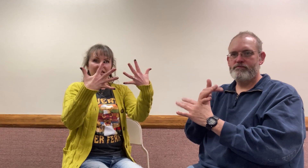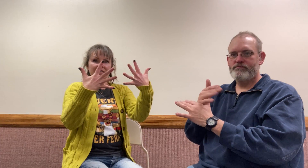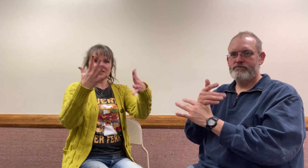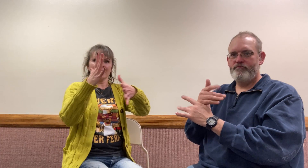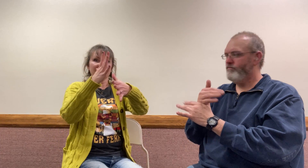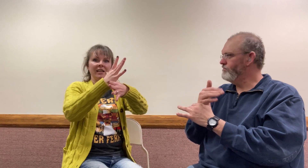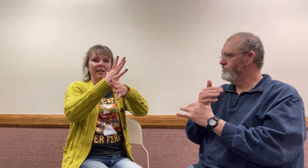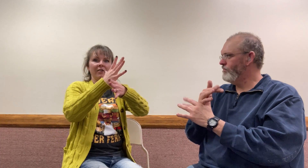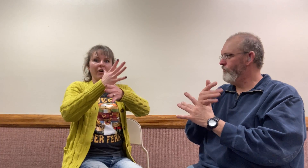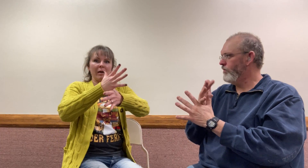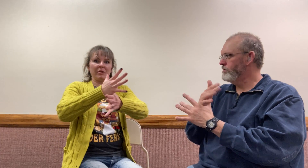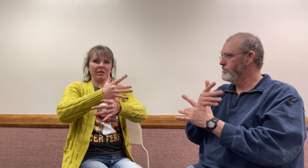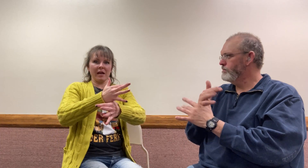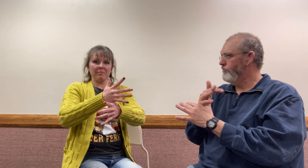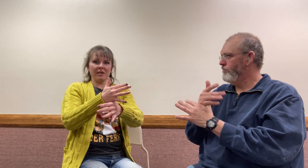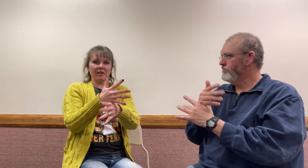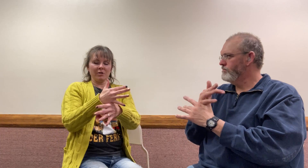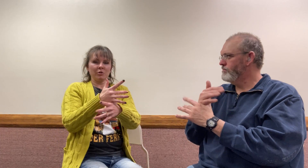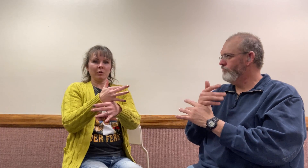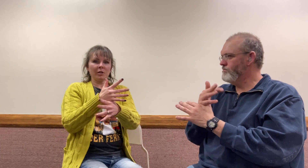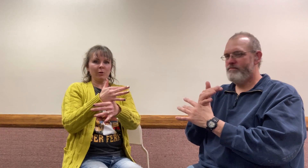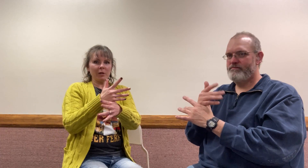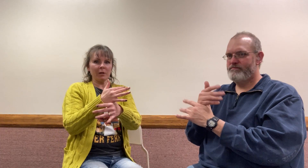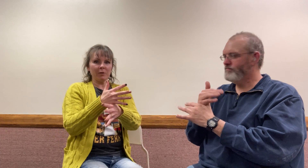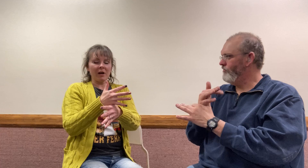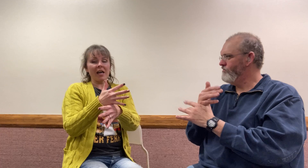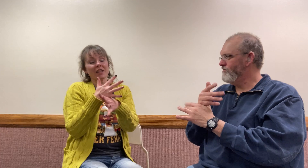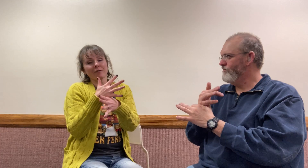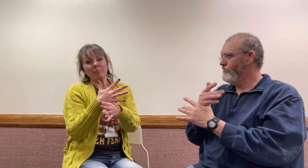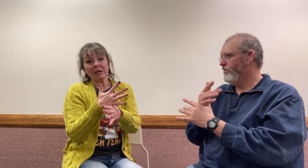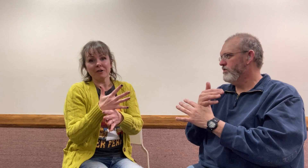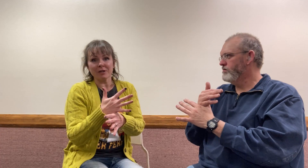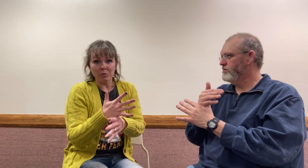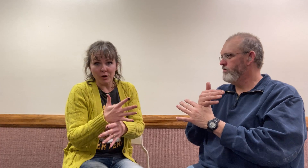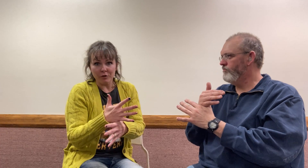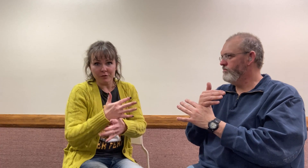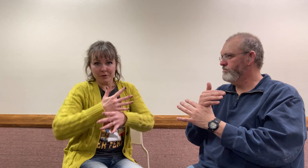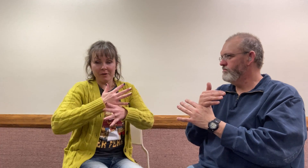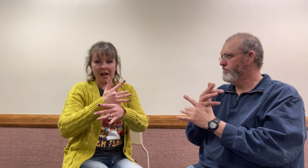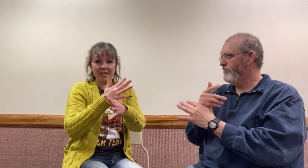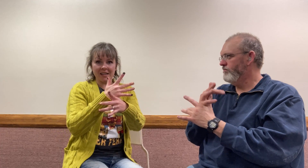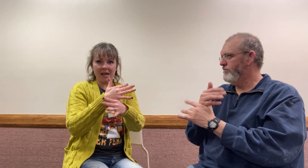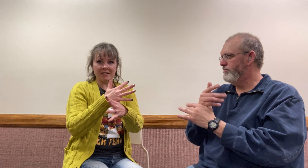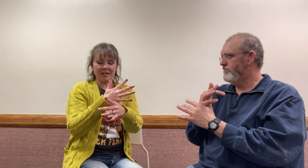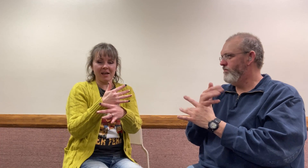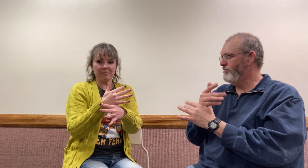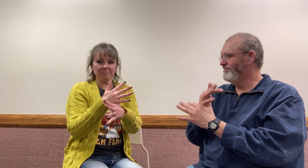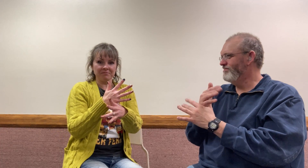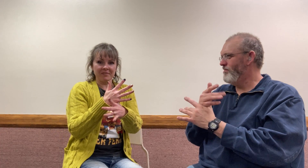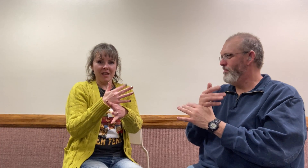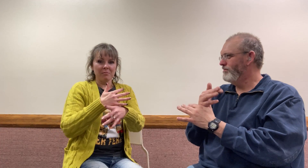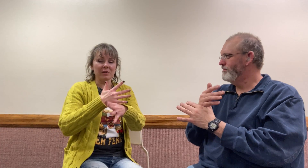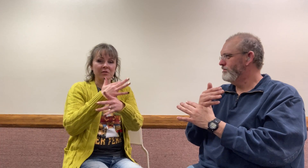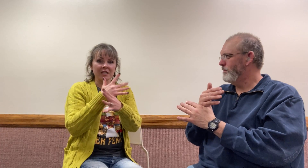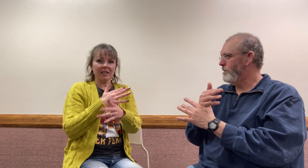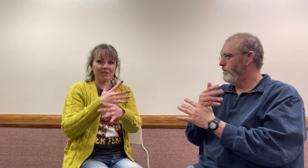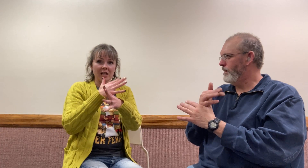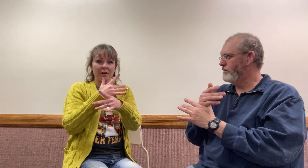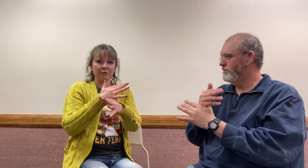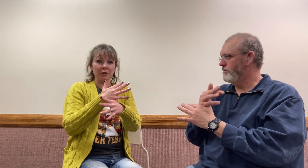this, grab your thumb and doo-loo-loo-loo-loo. I think of Peter and the Wolf, right? That music, there's a lot of